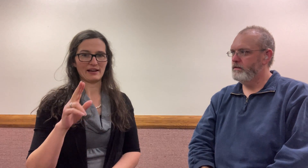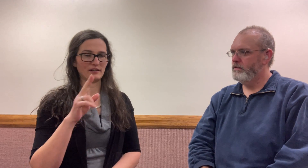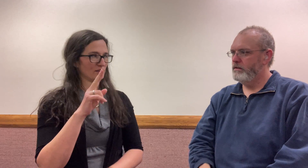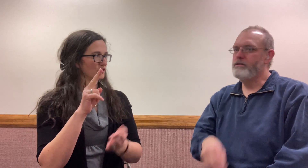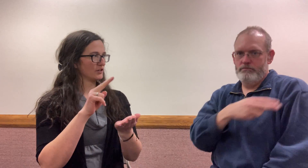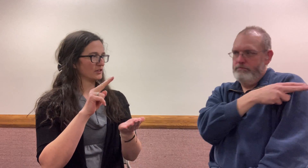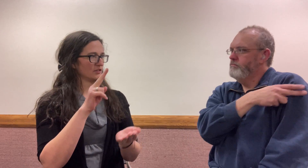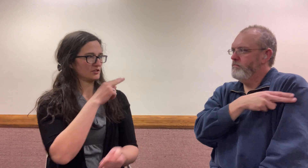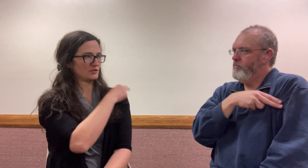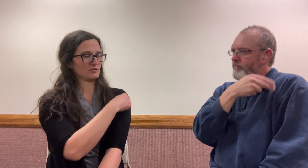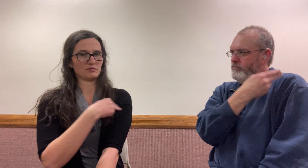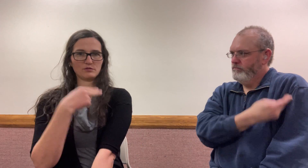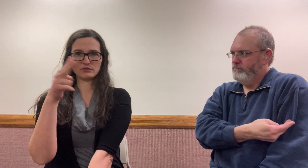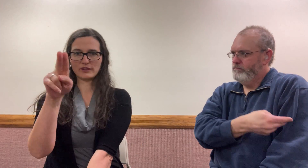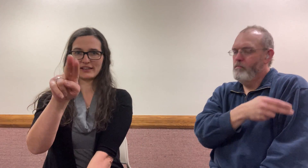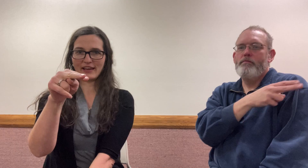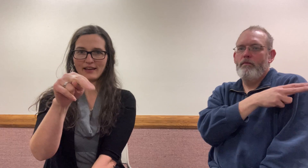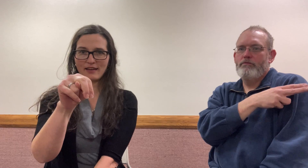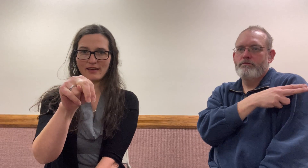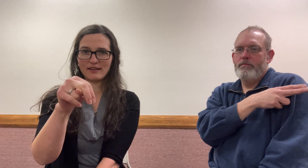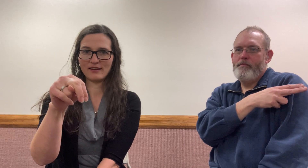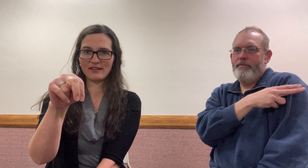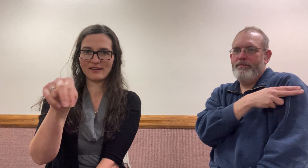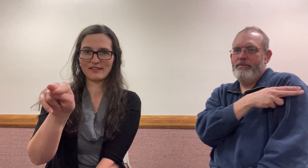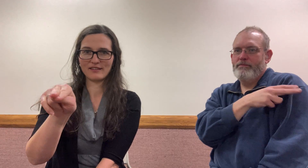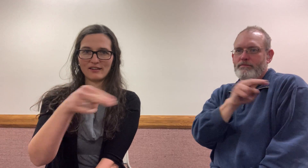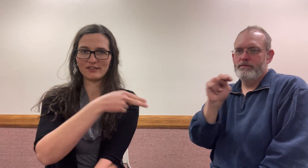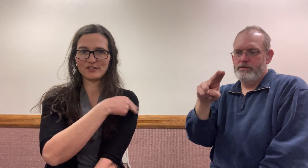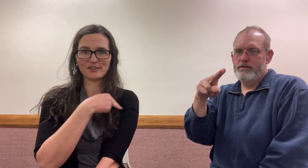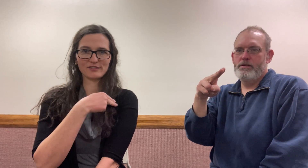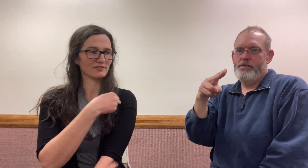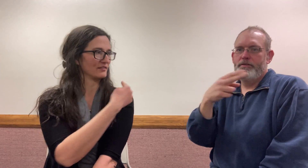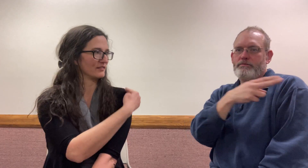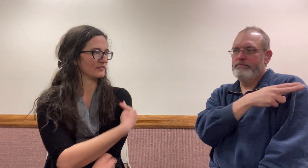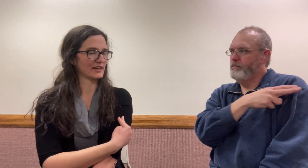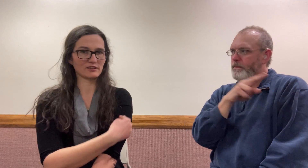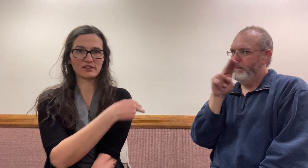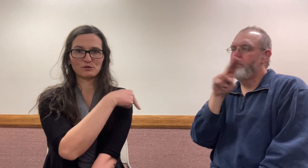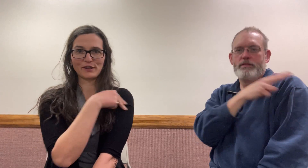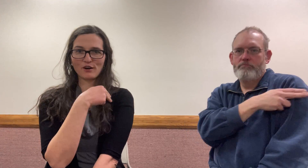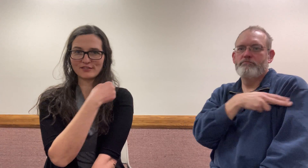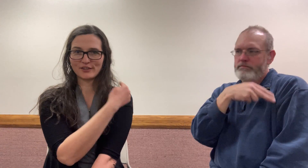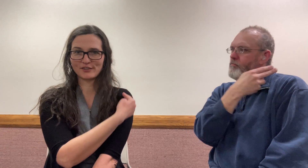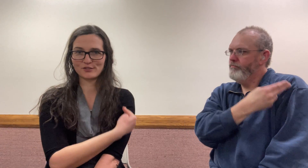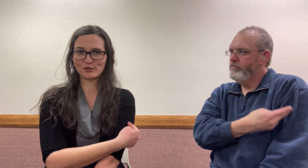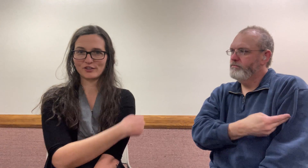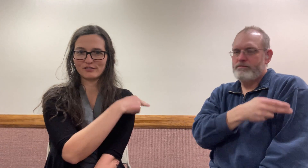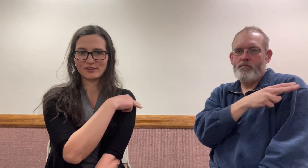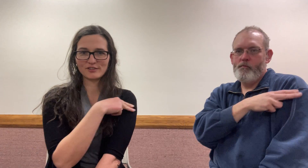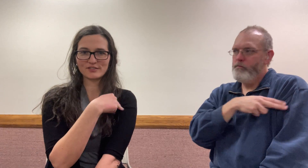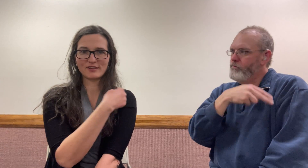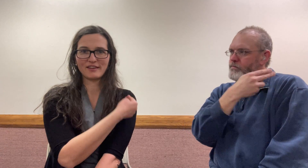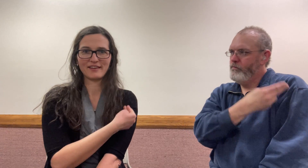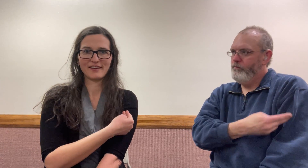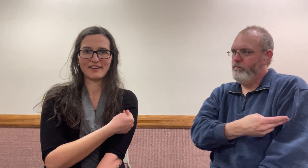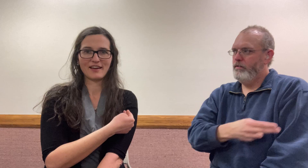had nurse, like an N on your, like the Red Cross on your shoulder. Nurse. And